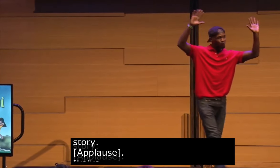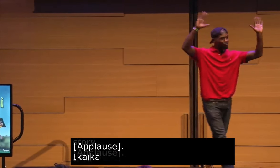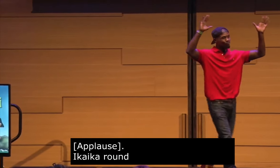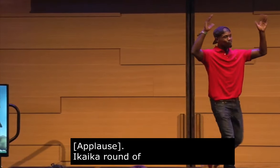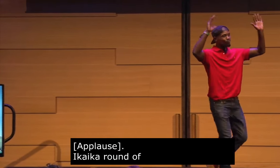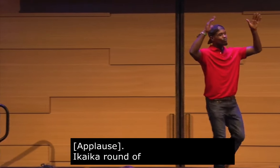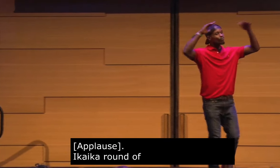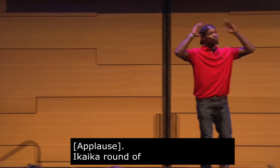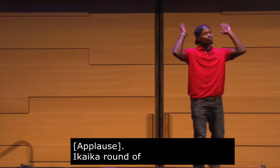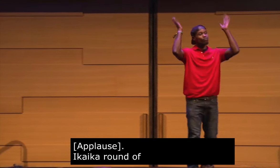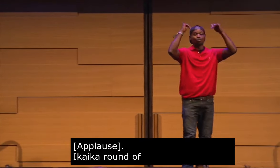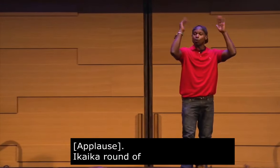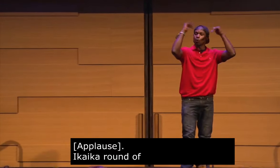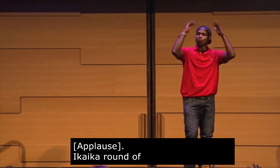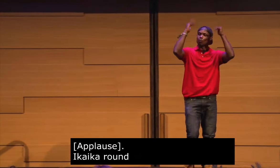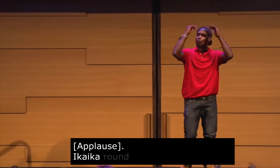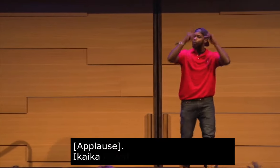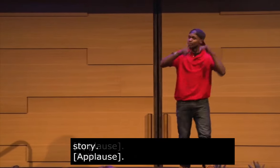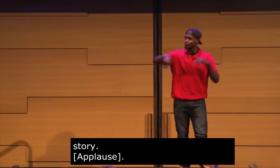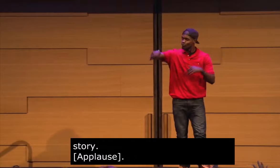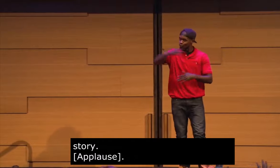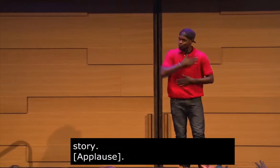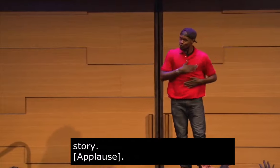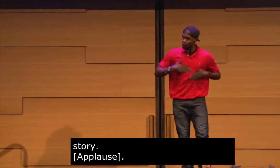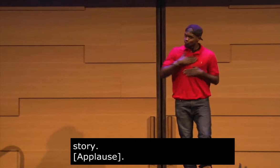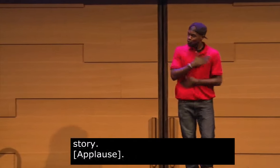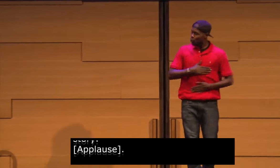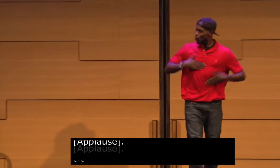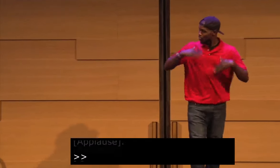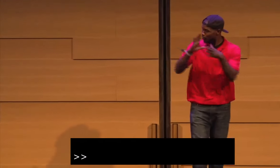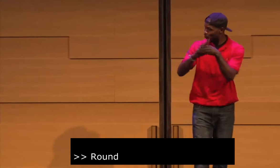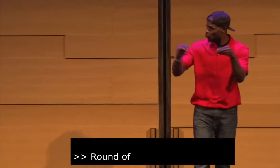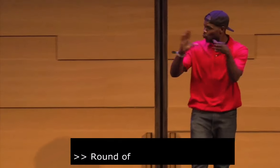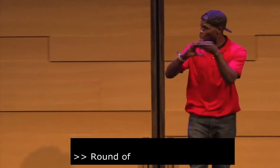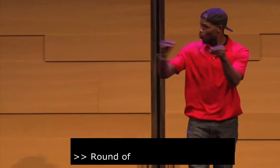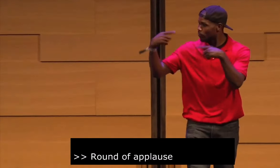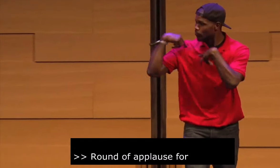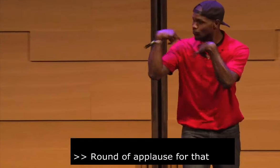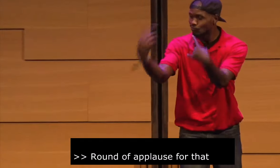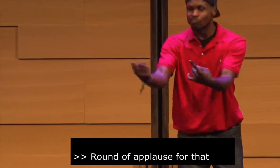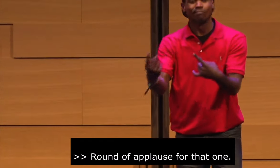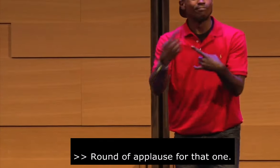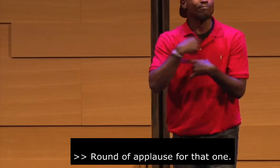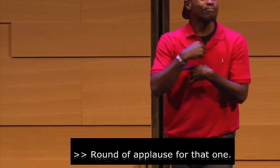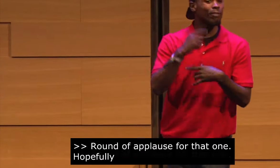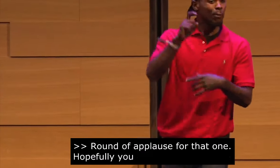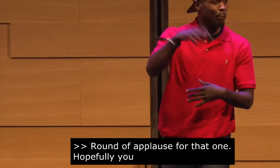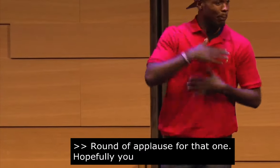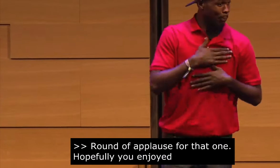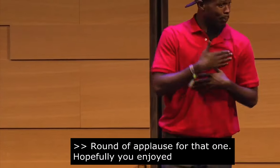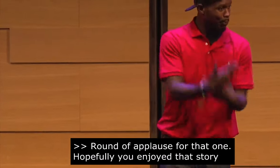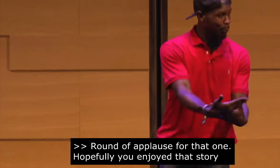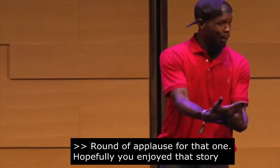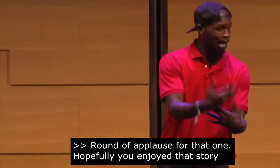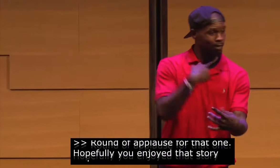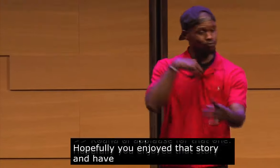Round of applause for that one. Hopefully you enjoyed that story and enjoyed all the stories so